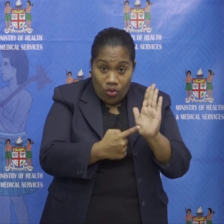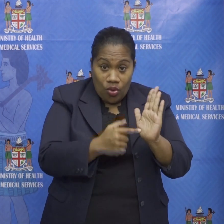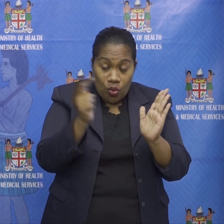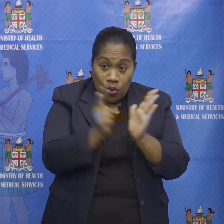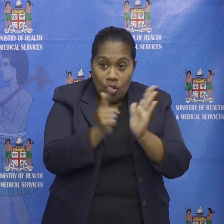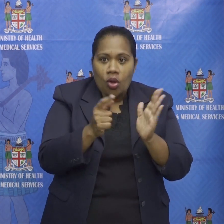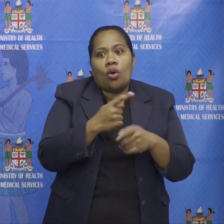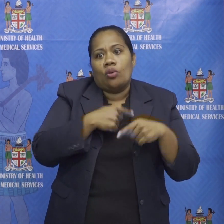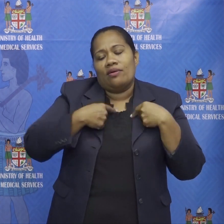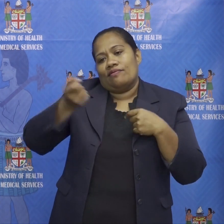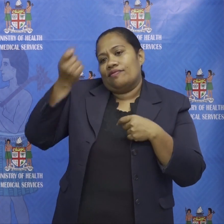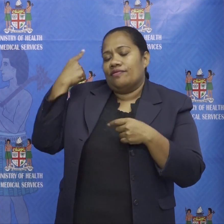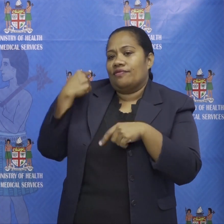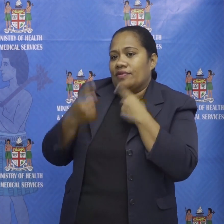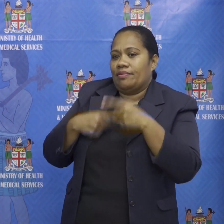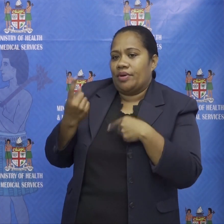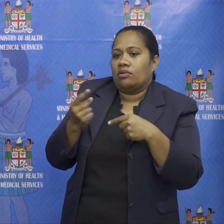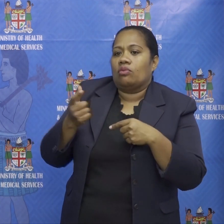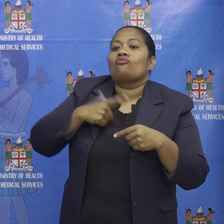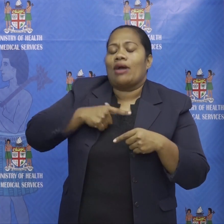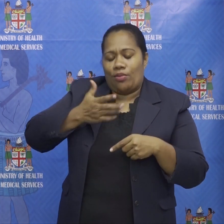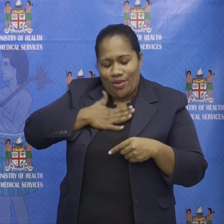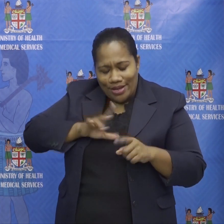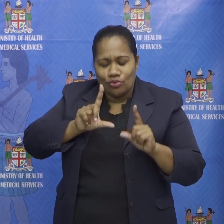forget the medical agenda we all try to bypass the law some way or the other